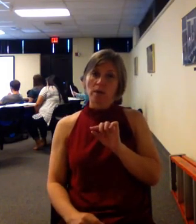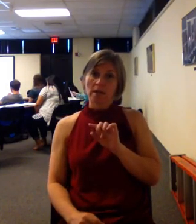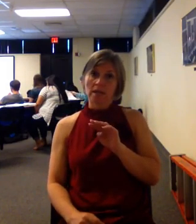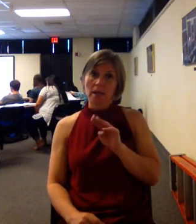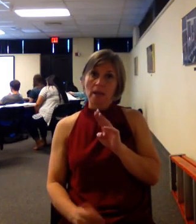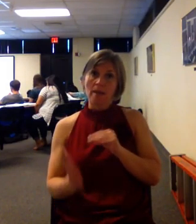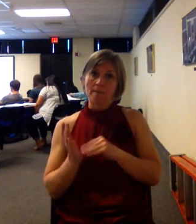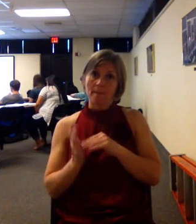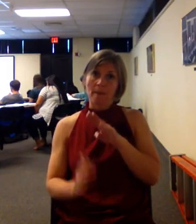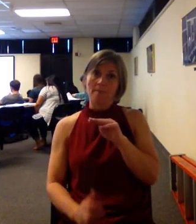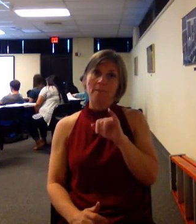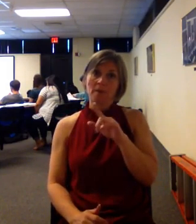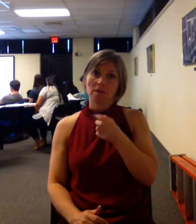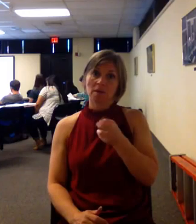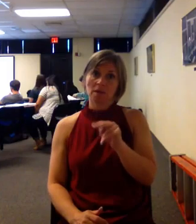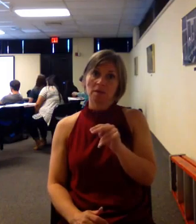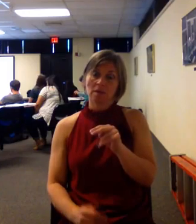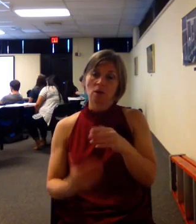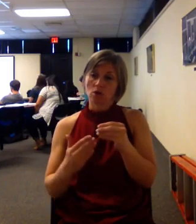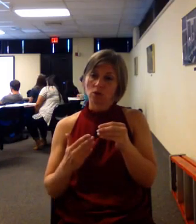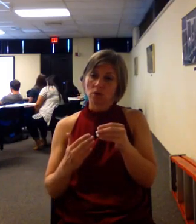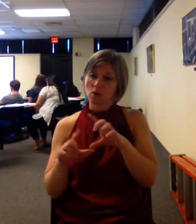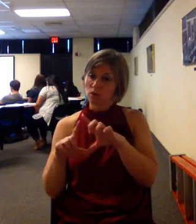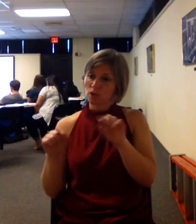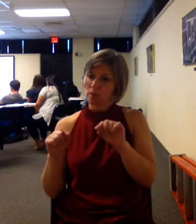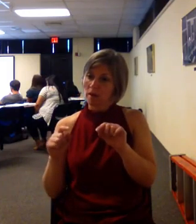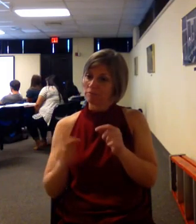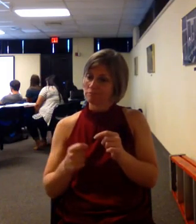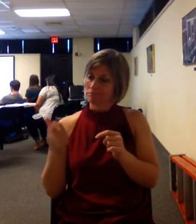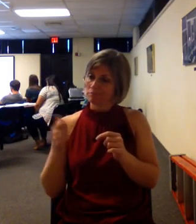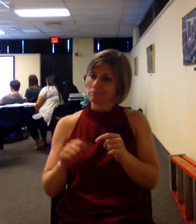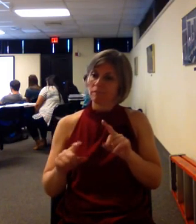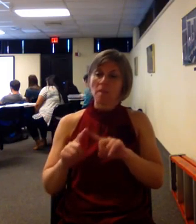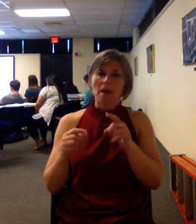okay, don't worry about the coupons. The majority, I already took care of that. But it's selling at 106%.